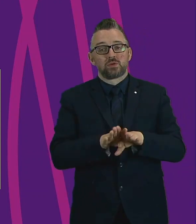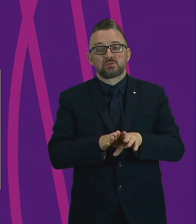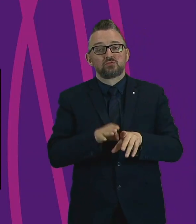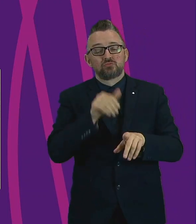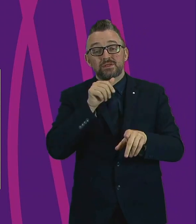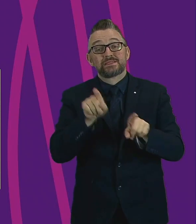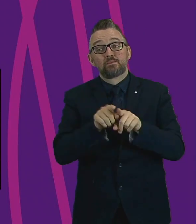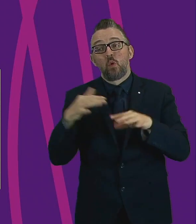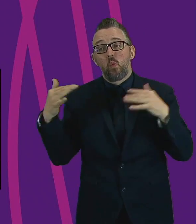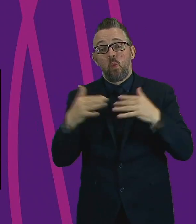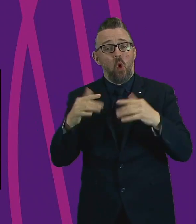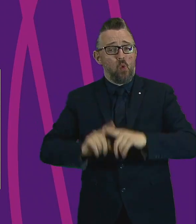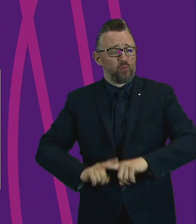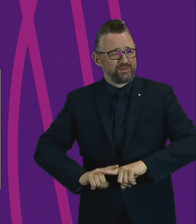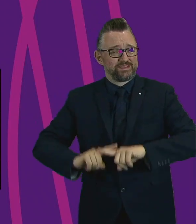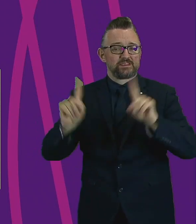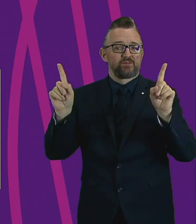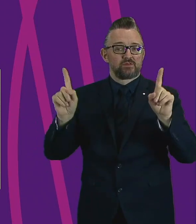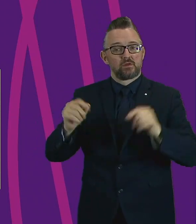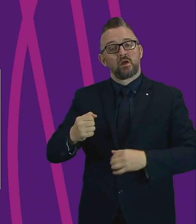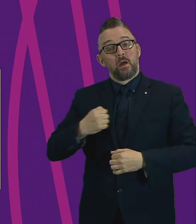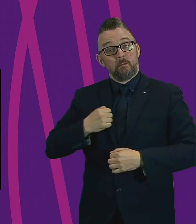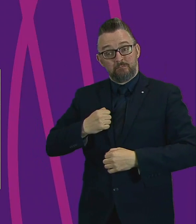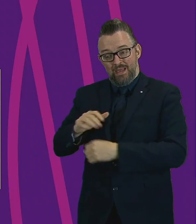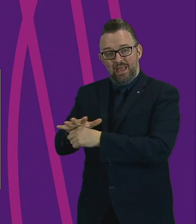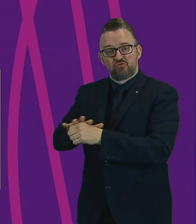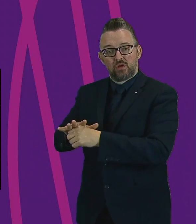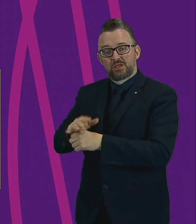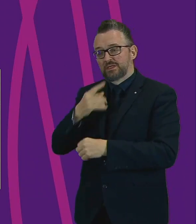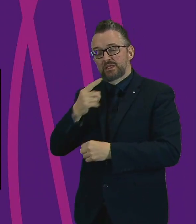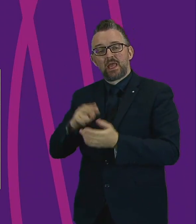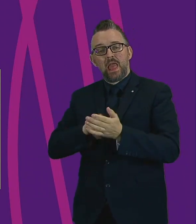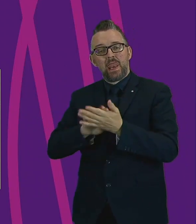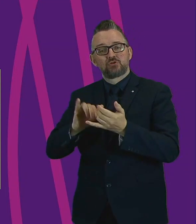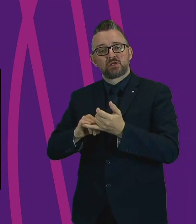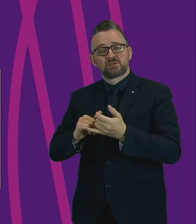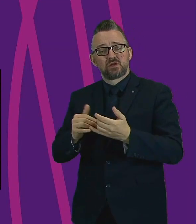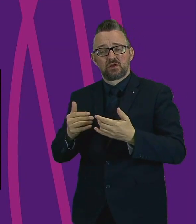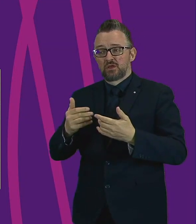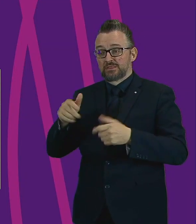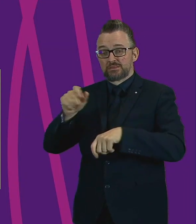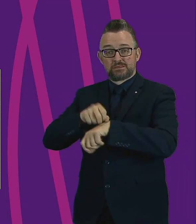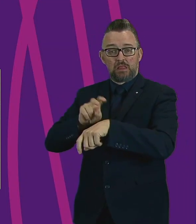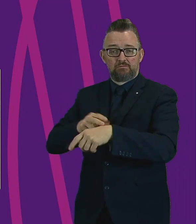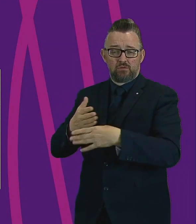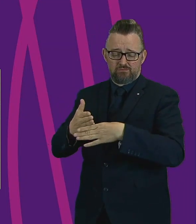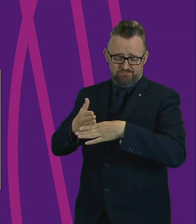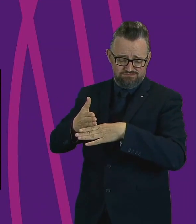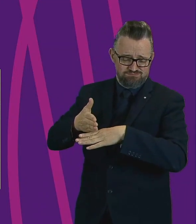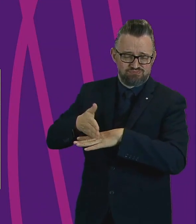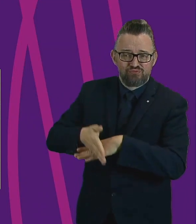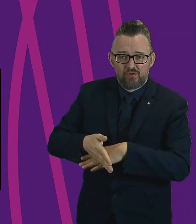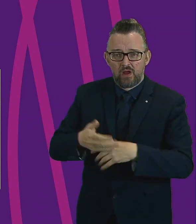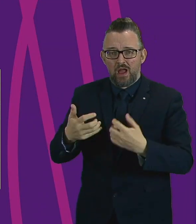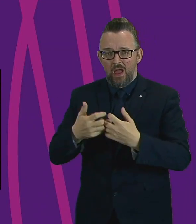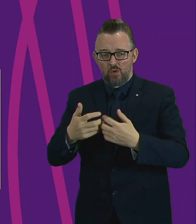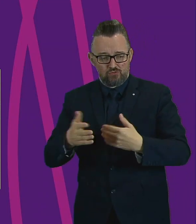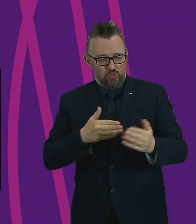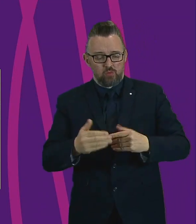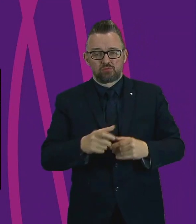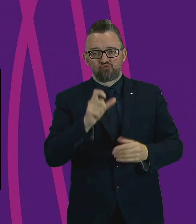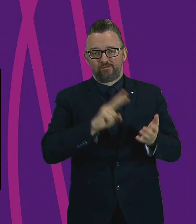wartime. In my own region, I've heard so many stories of NHS staff working incredibly hard to tackle the effects of the virus,